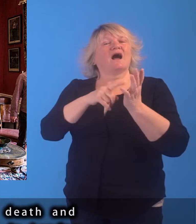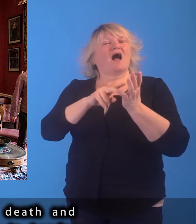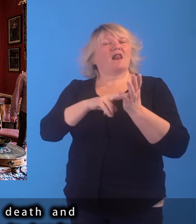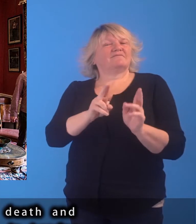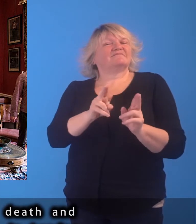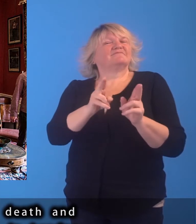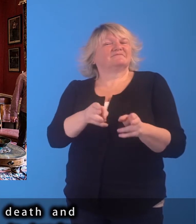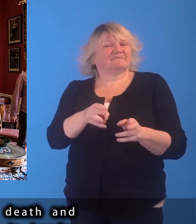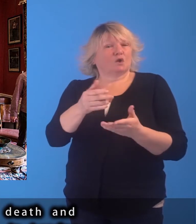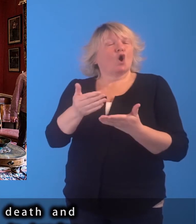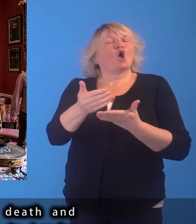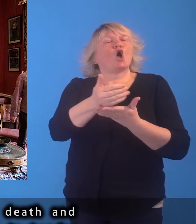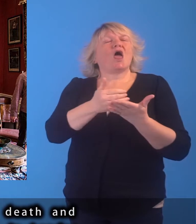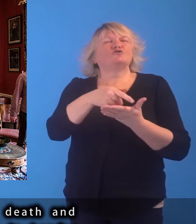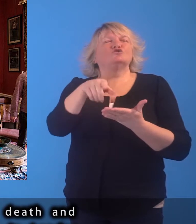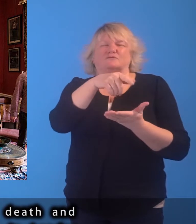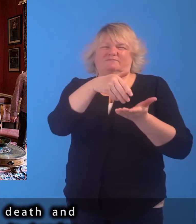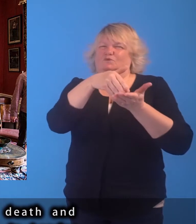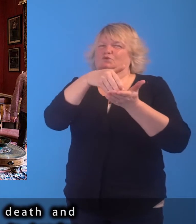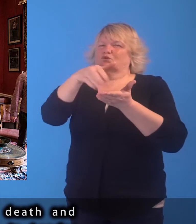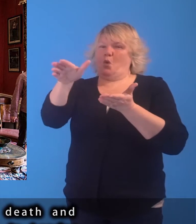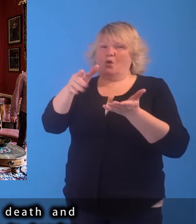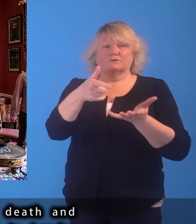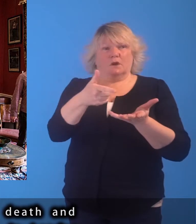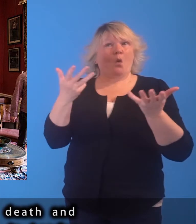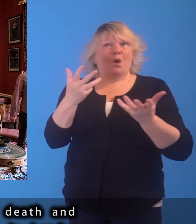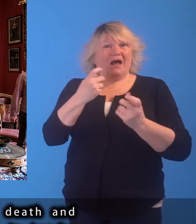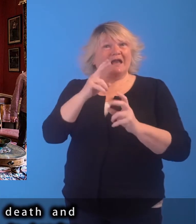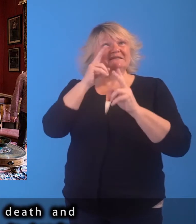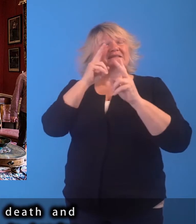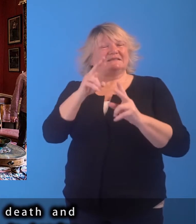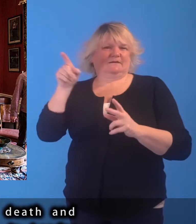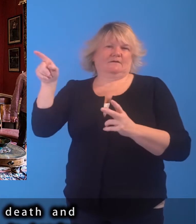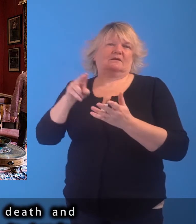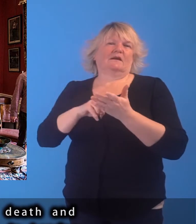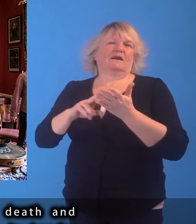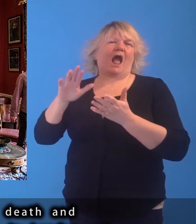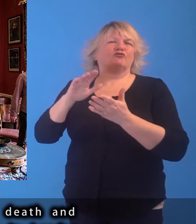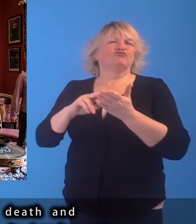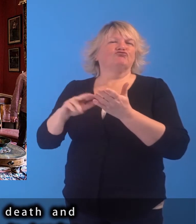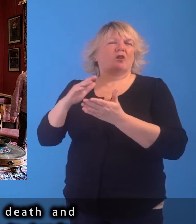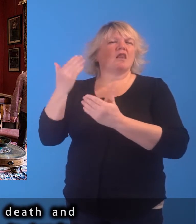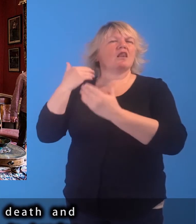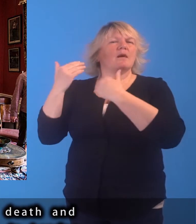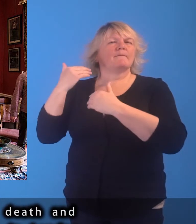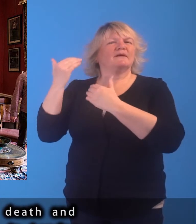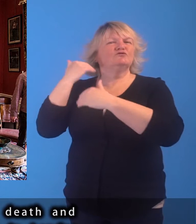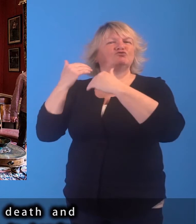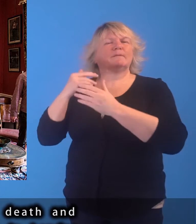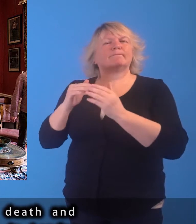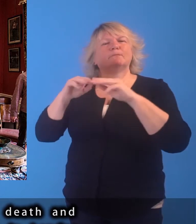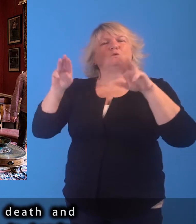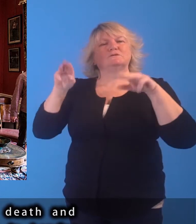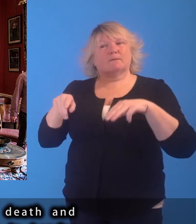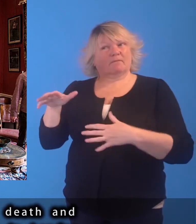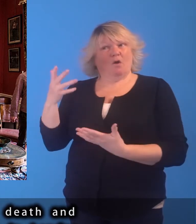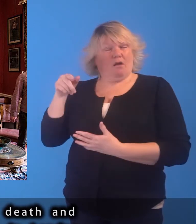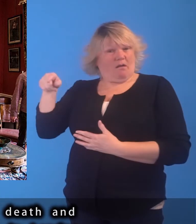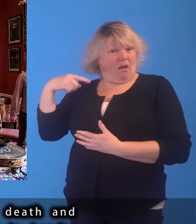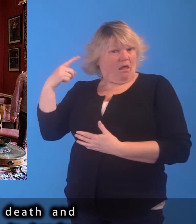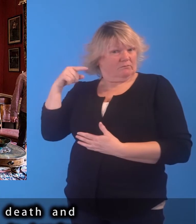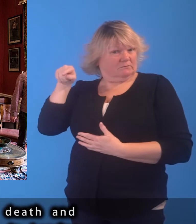It was provided with secondary glazing, a rare luxury in the Reed's time.